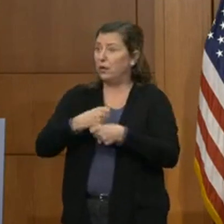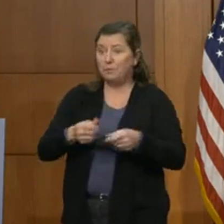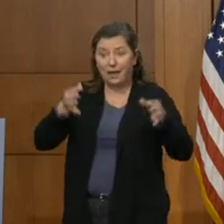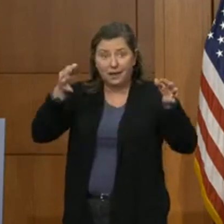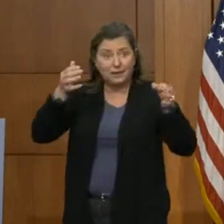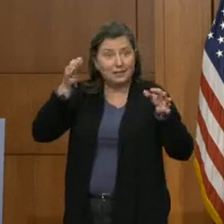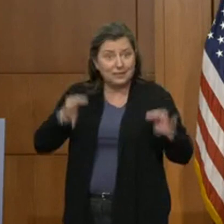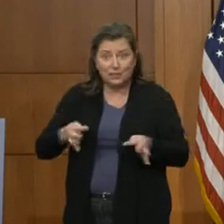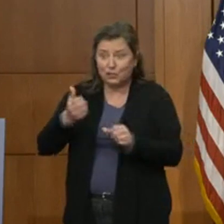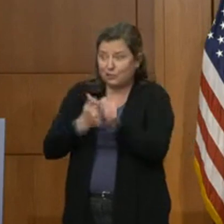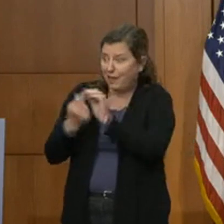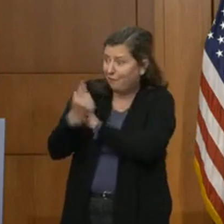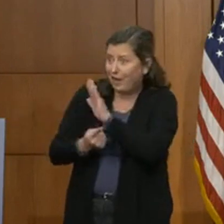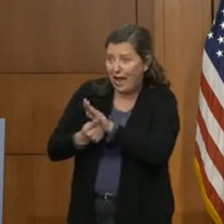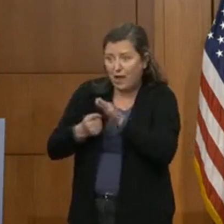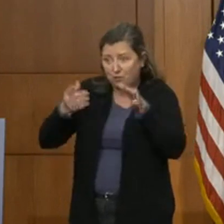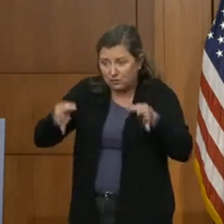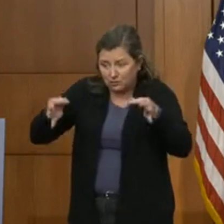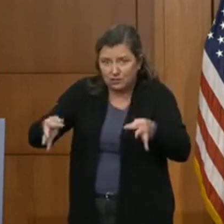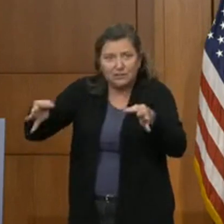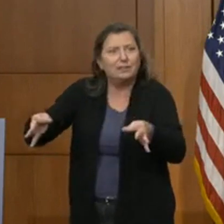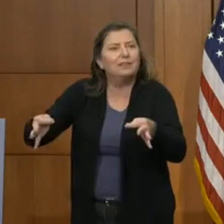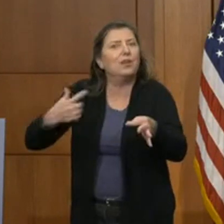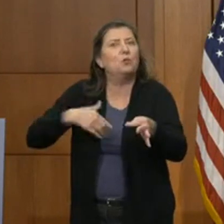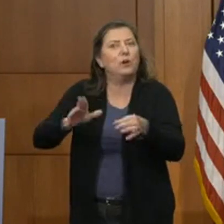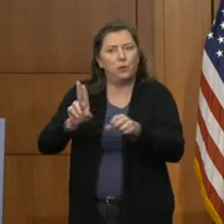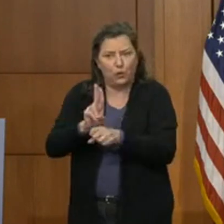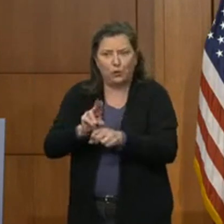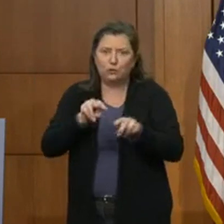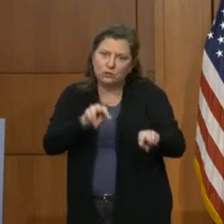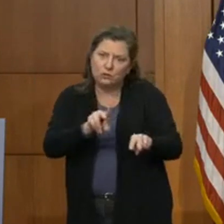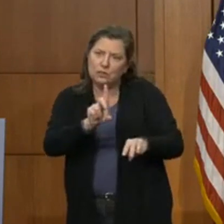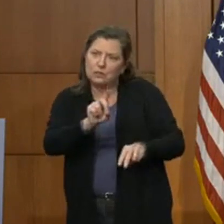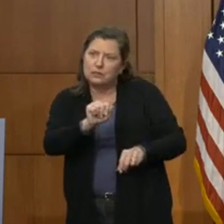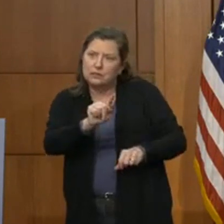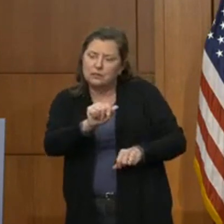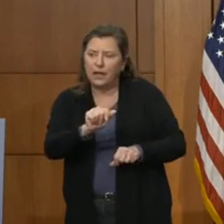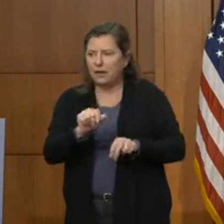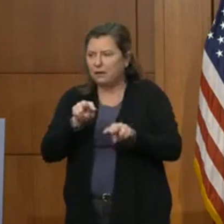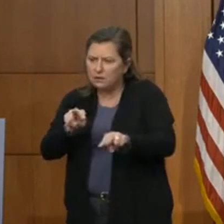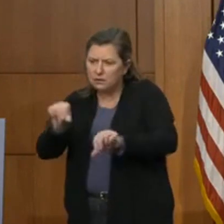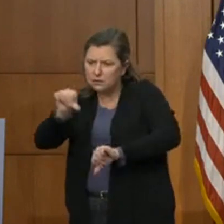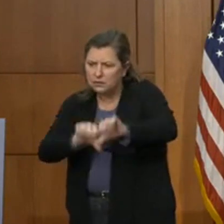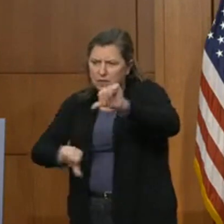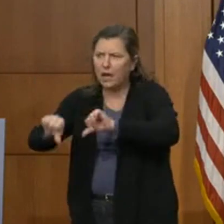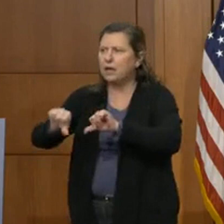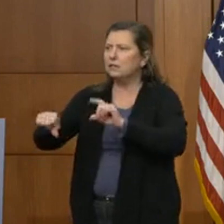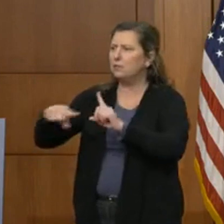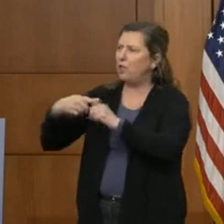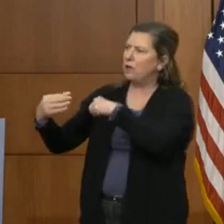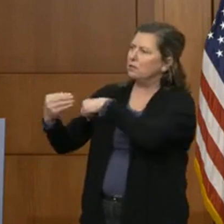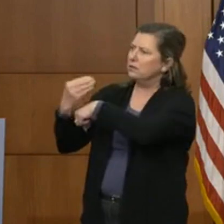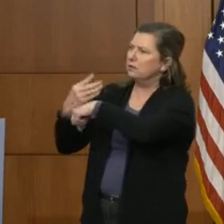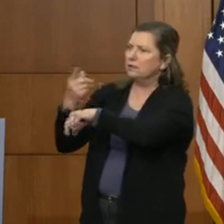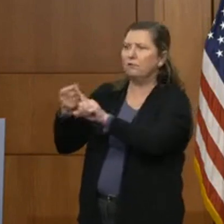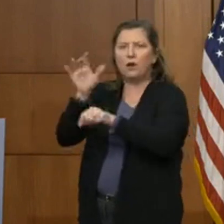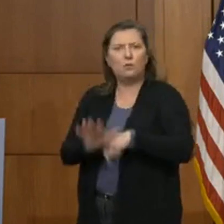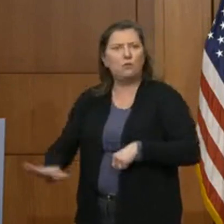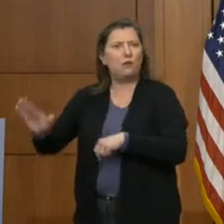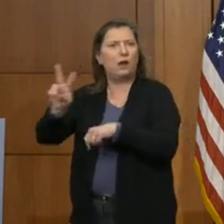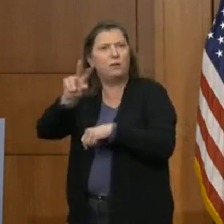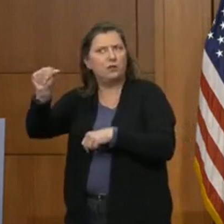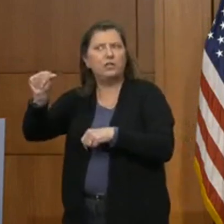the hour, and we'll continue to use data. We'll continue to use science and input from around Virginia